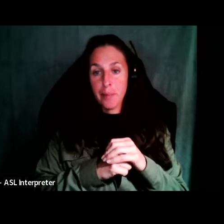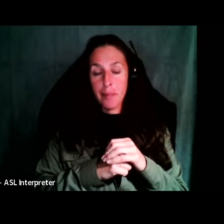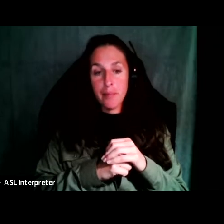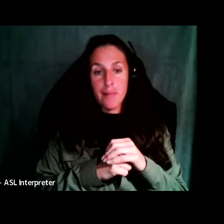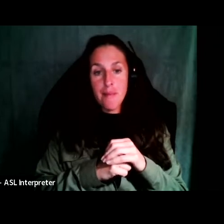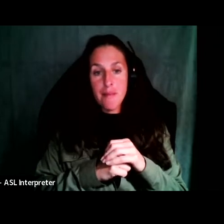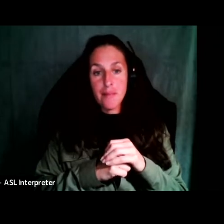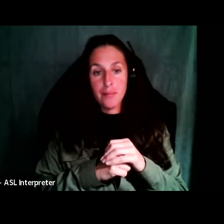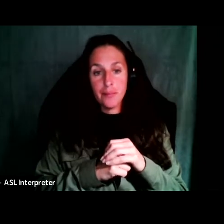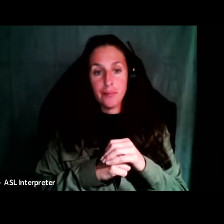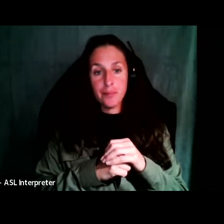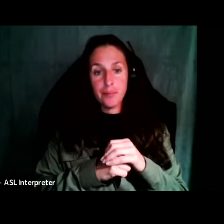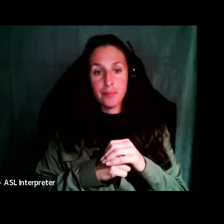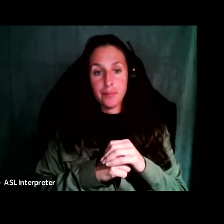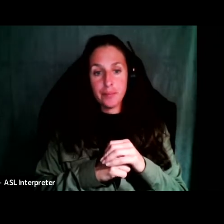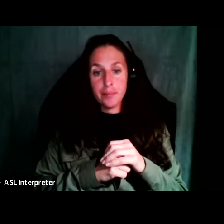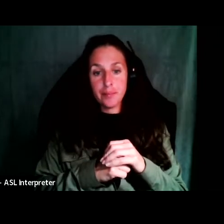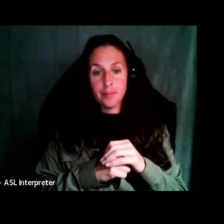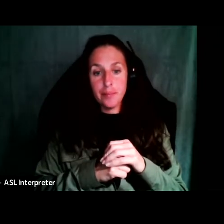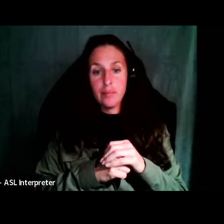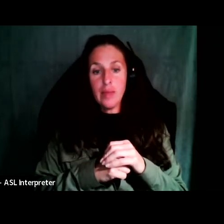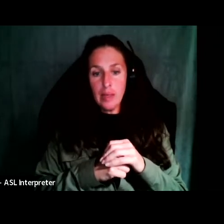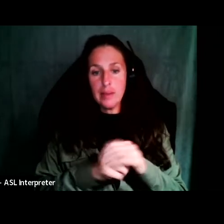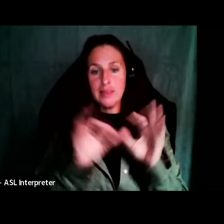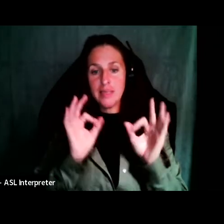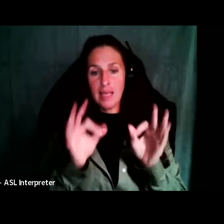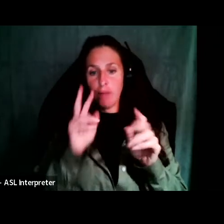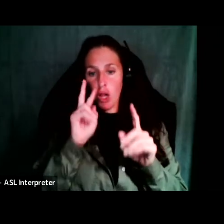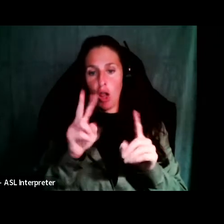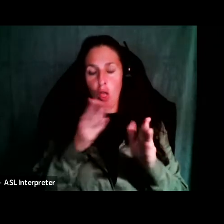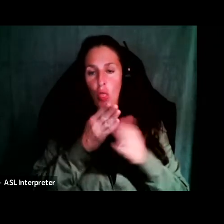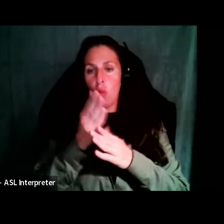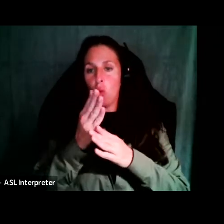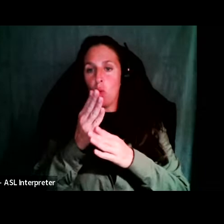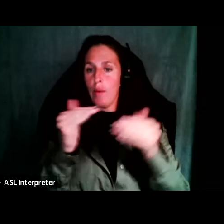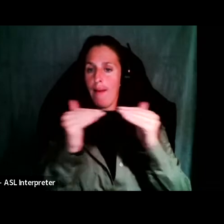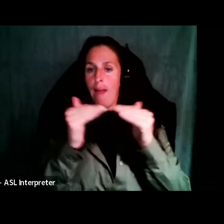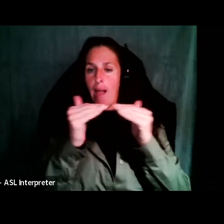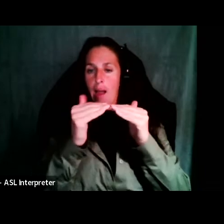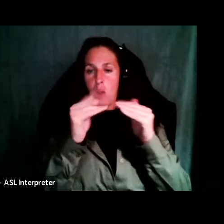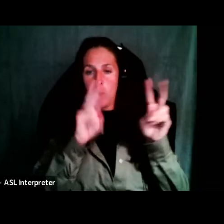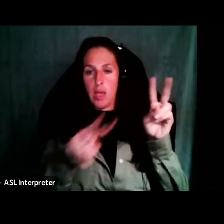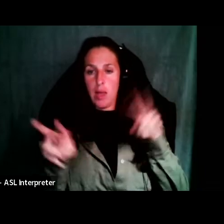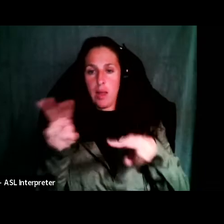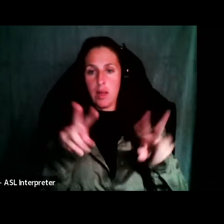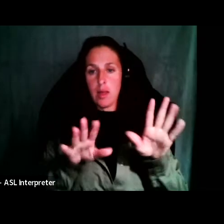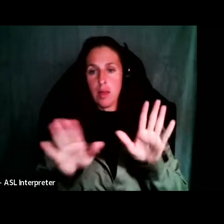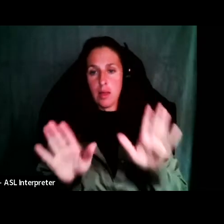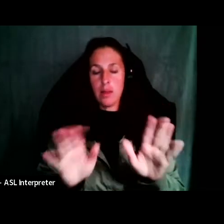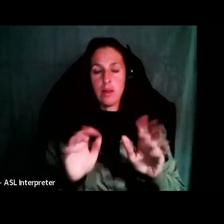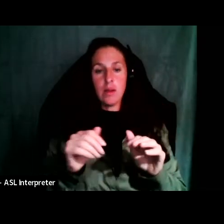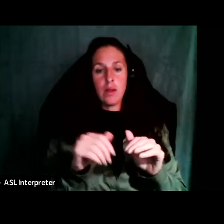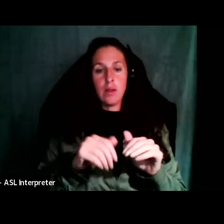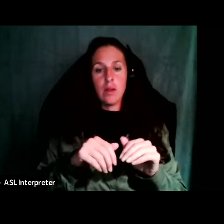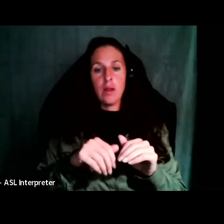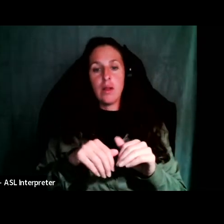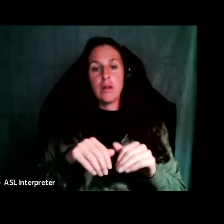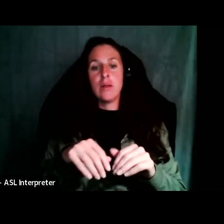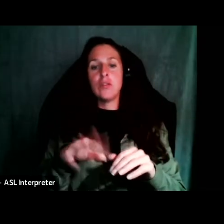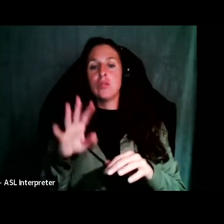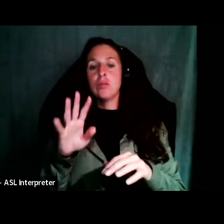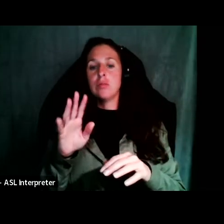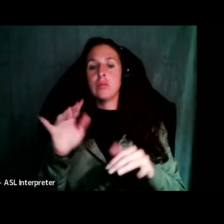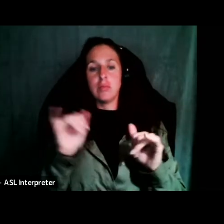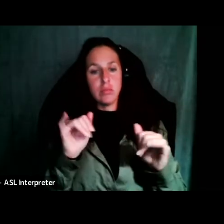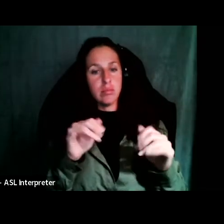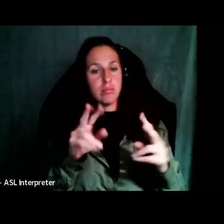Right. Yeah. Definitely looking through an equity lens. So, but I think really paring it down to talking with the principals, having that